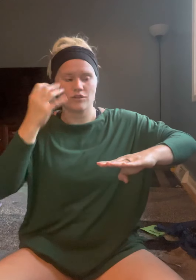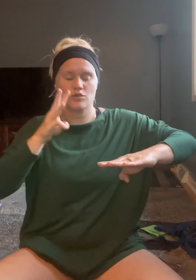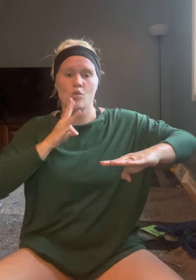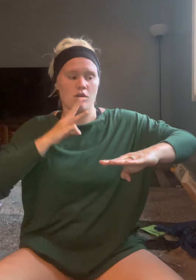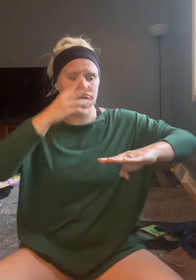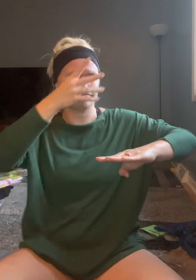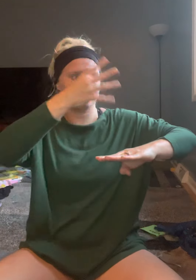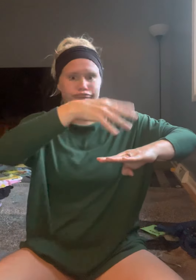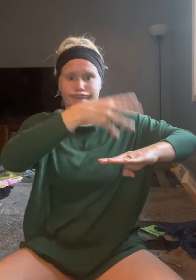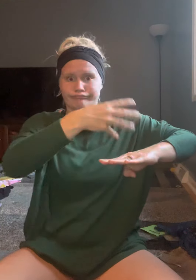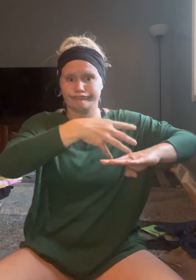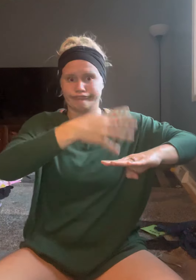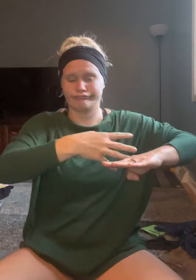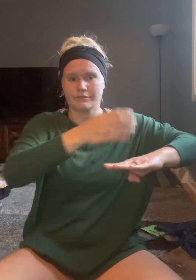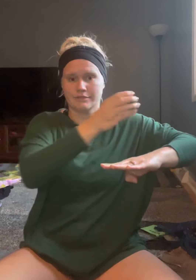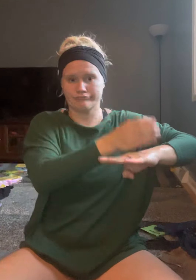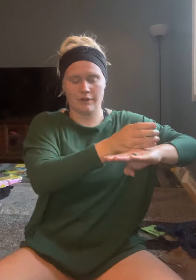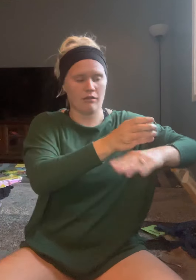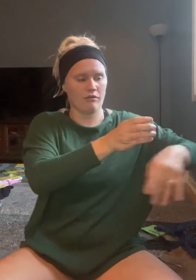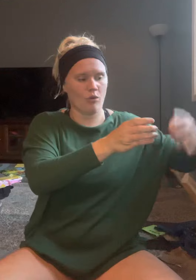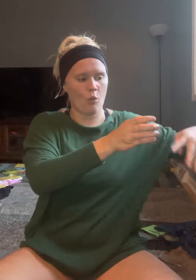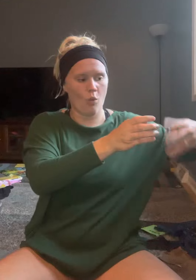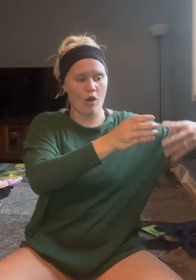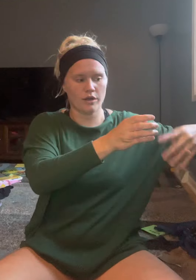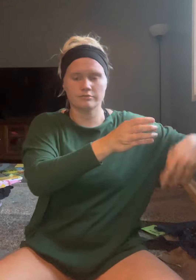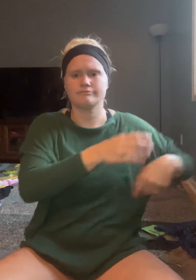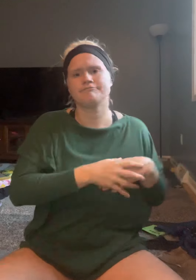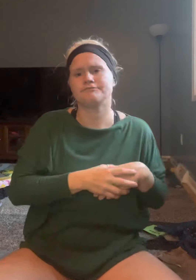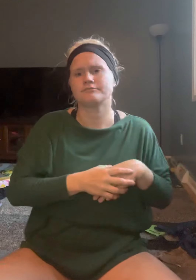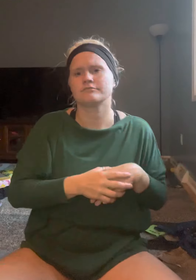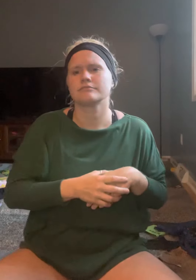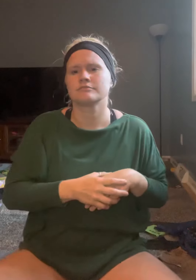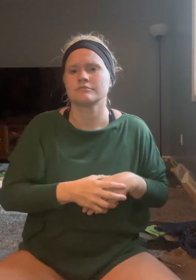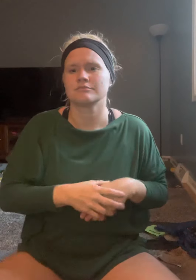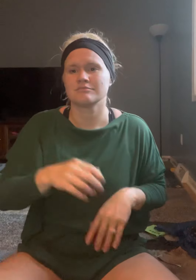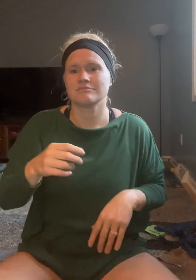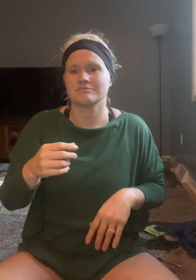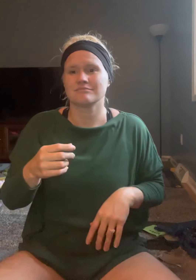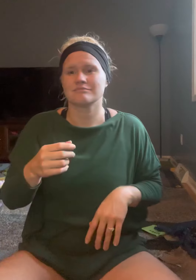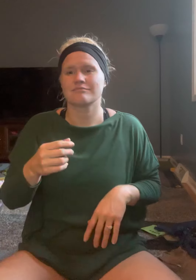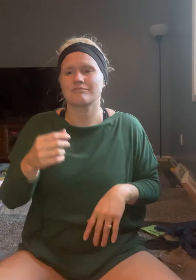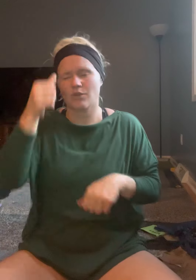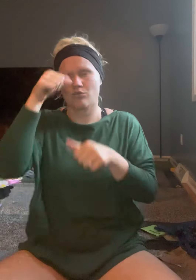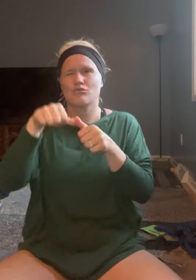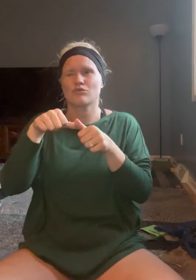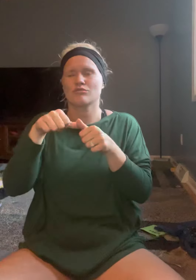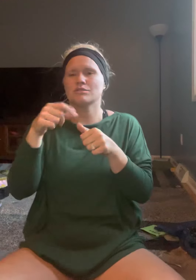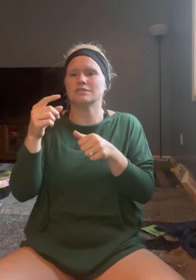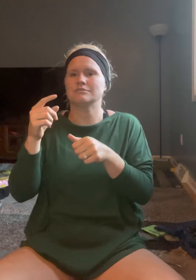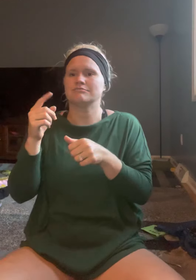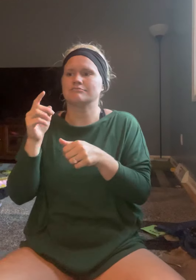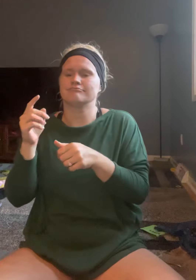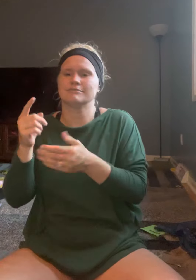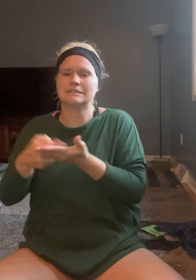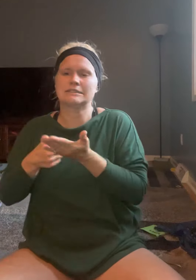this, we'll do it here in just a little bit. One time I was talking about condensation with these 4th grade kids, and I told them, here's a glass, it's got